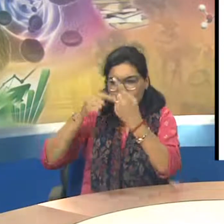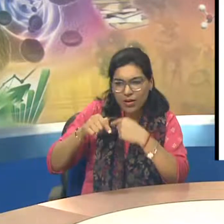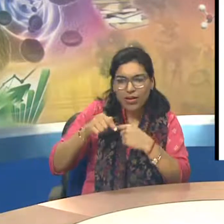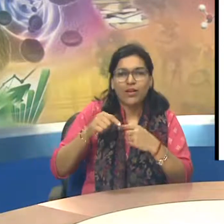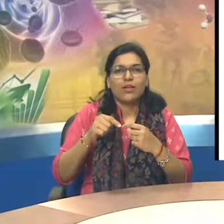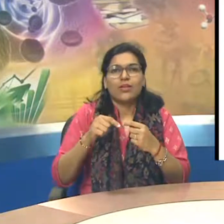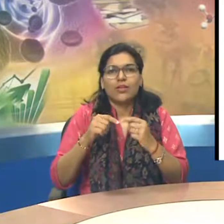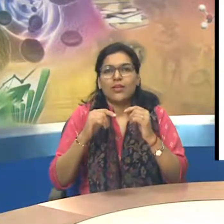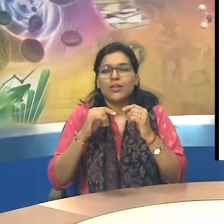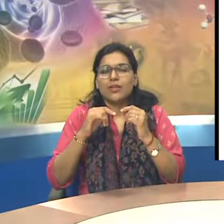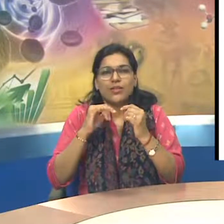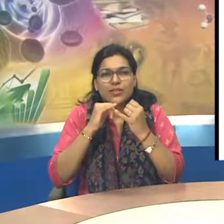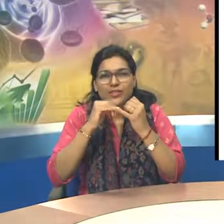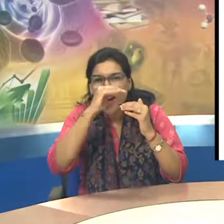within the firm